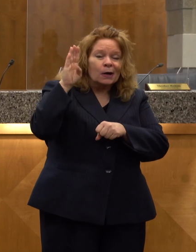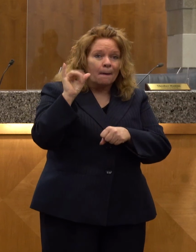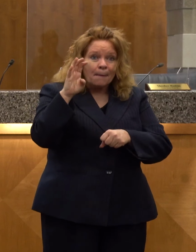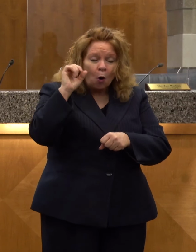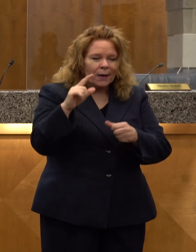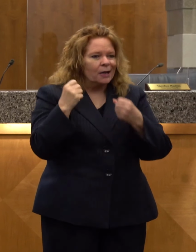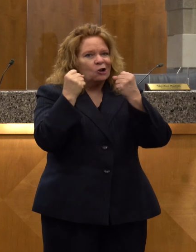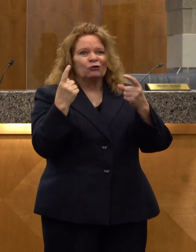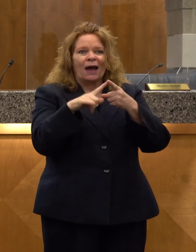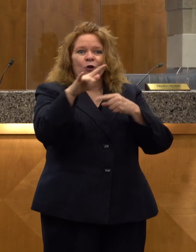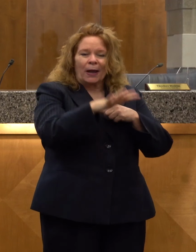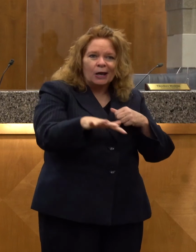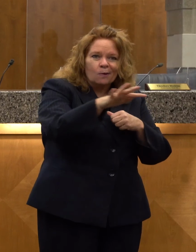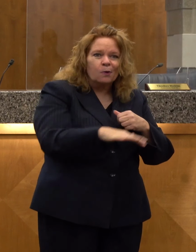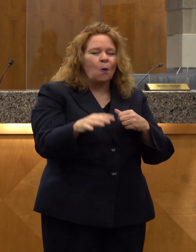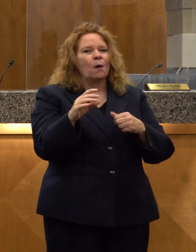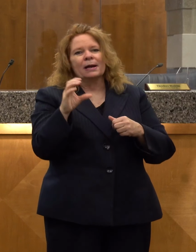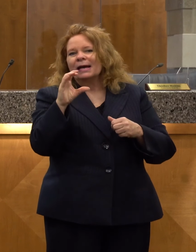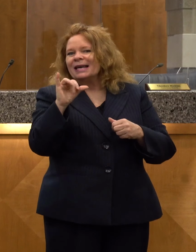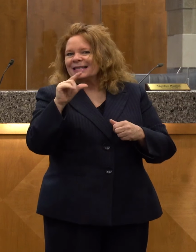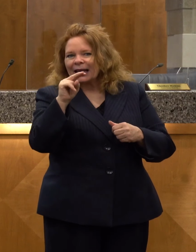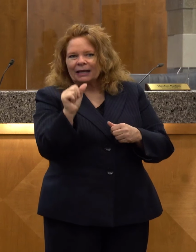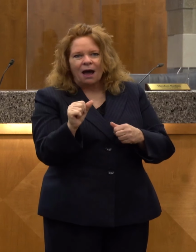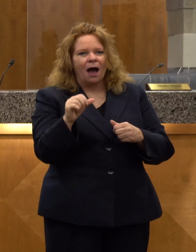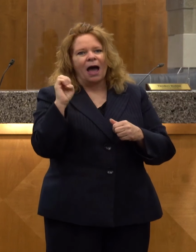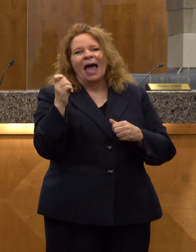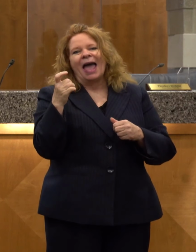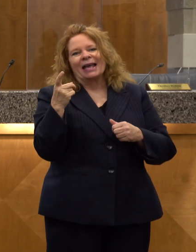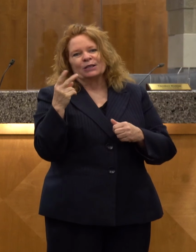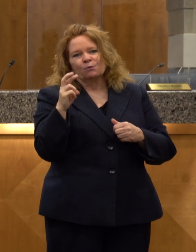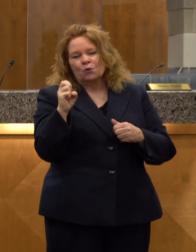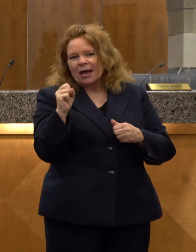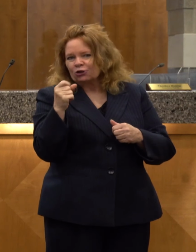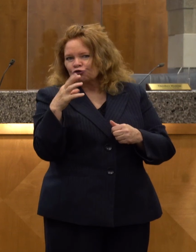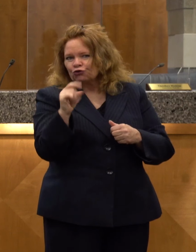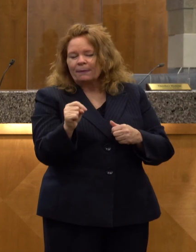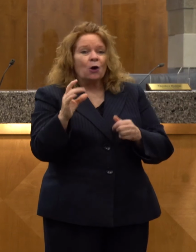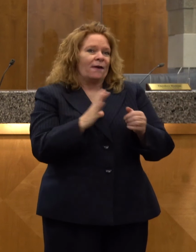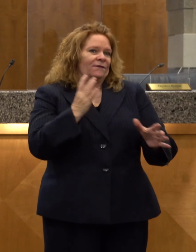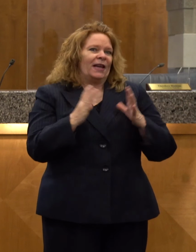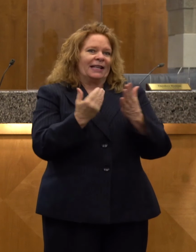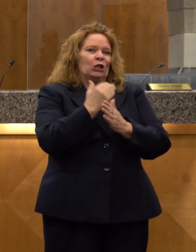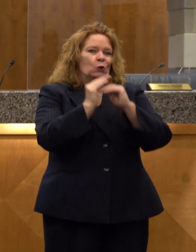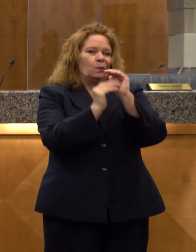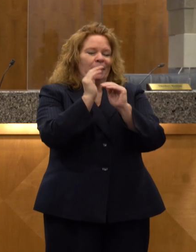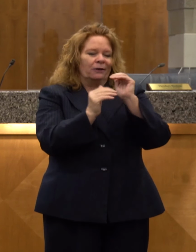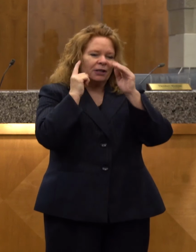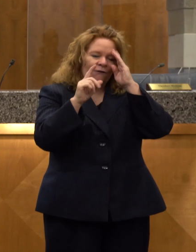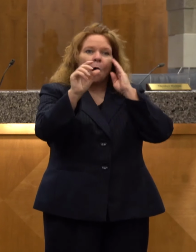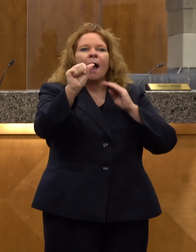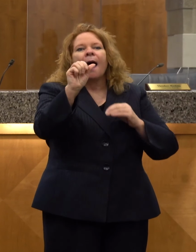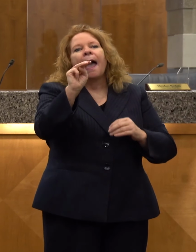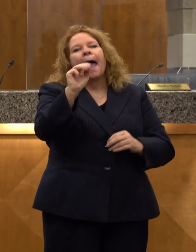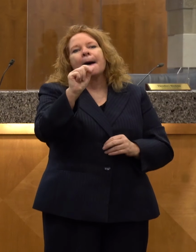airport, Express Scripts Cygnus here in Berkeley. We have a fancy new facility for